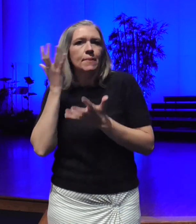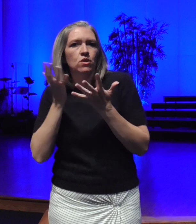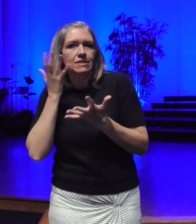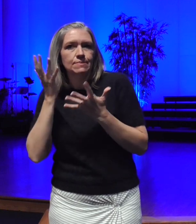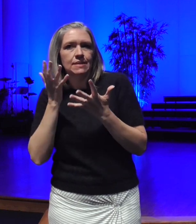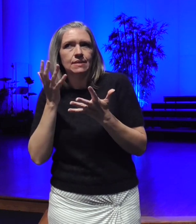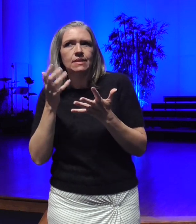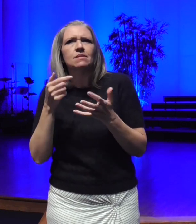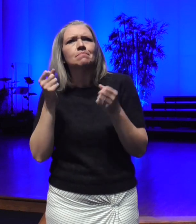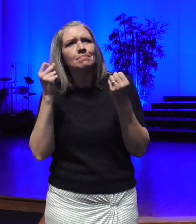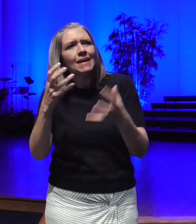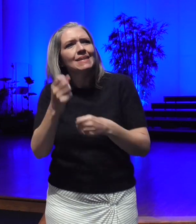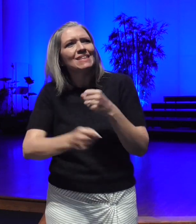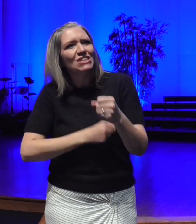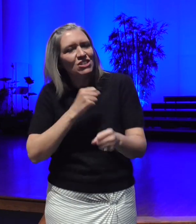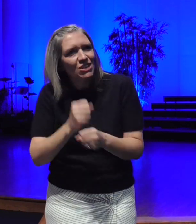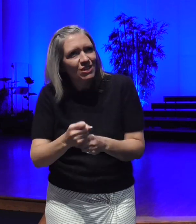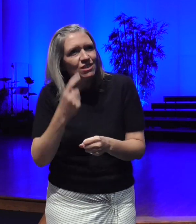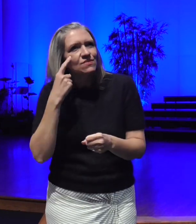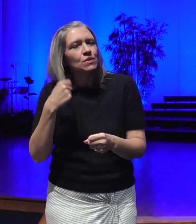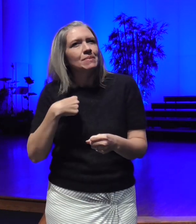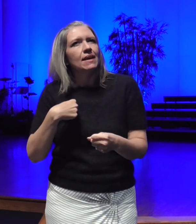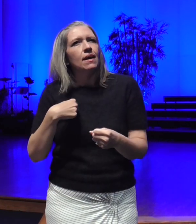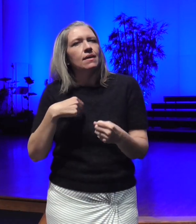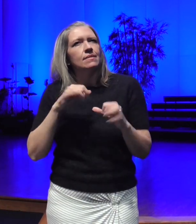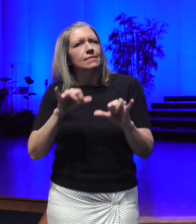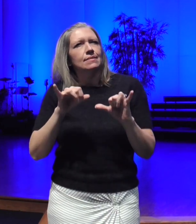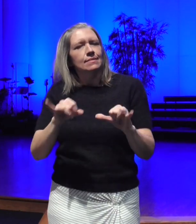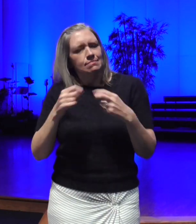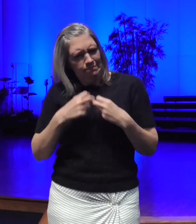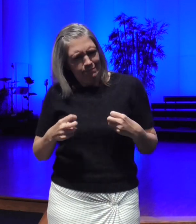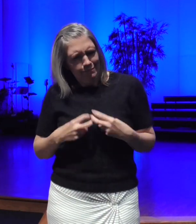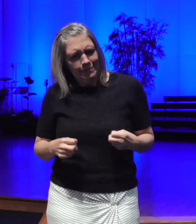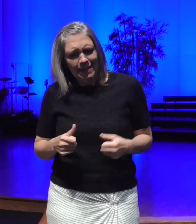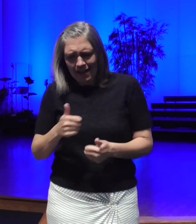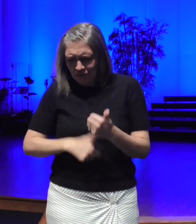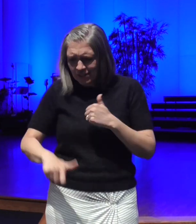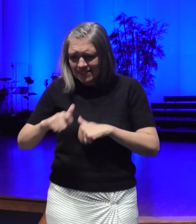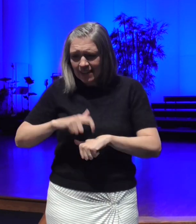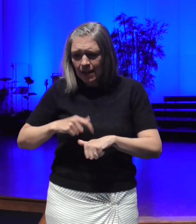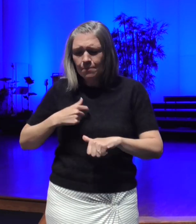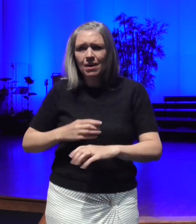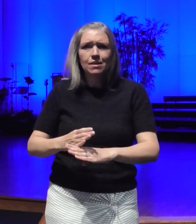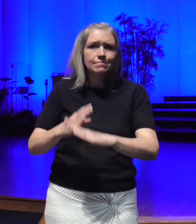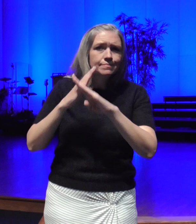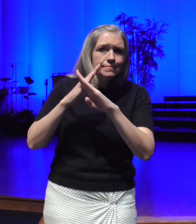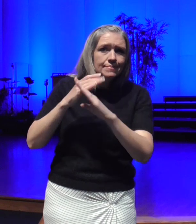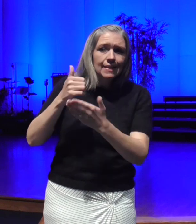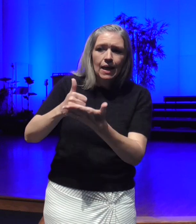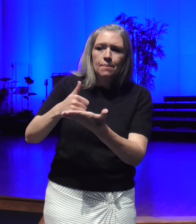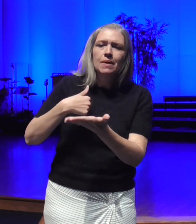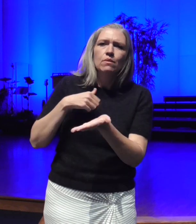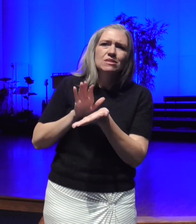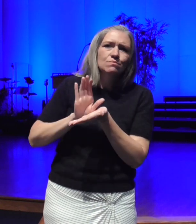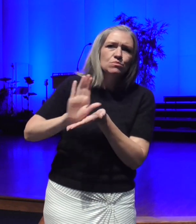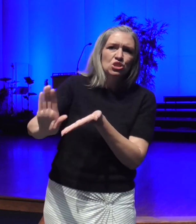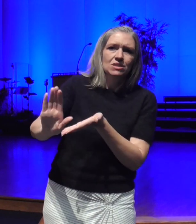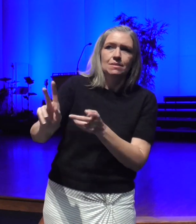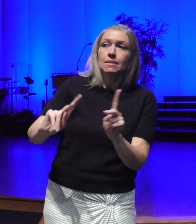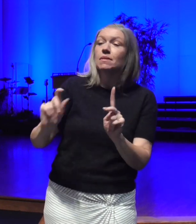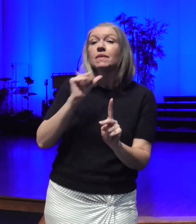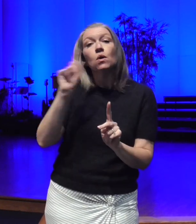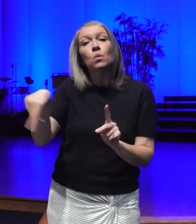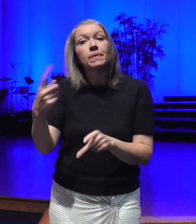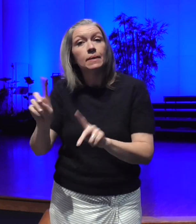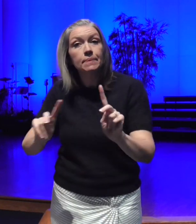and begin to understand that every time I was doing that, I was pushing away not only people and the chance to connect